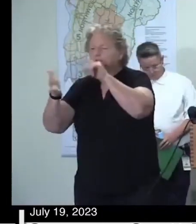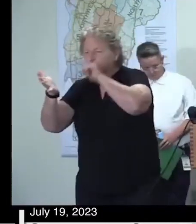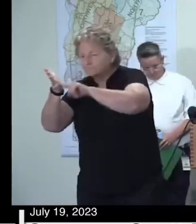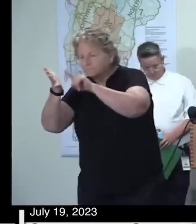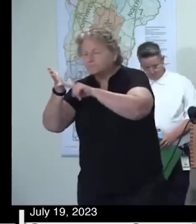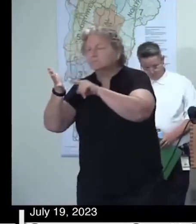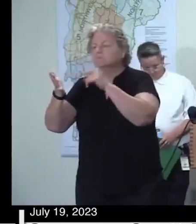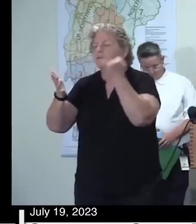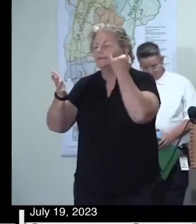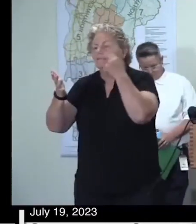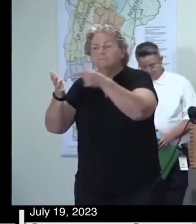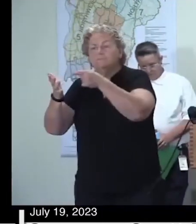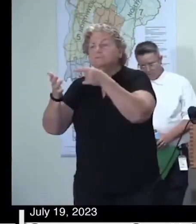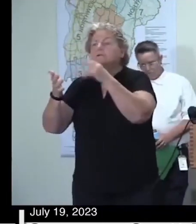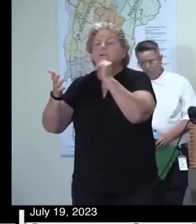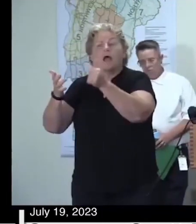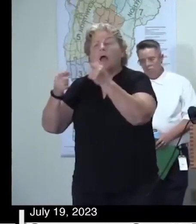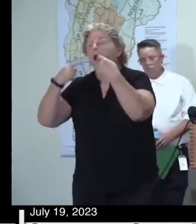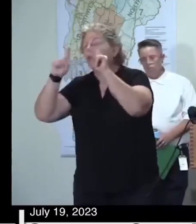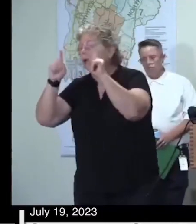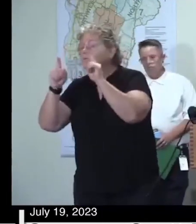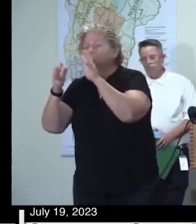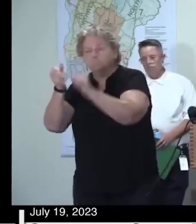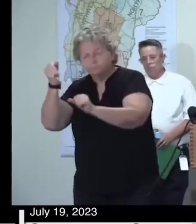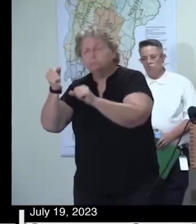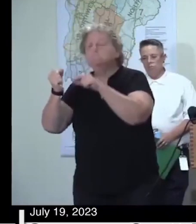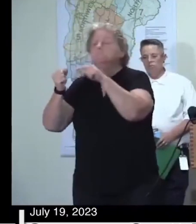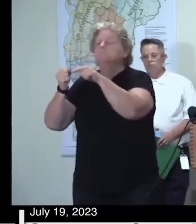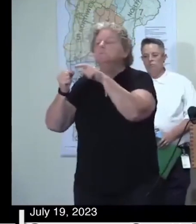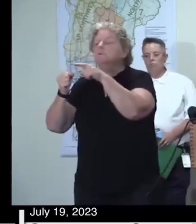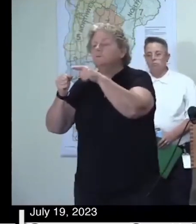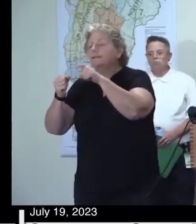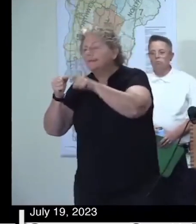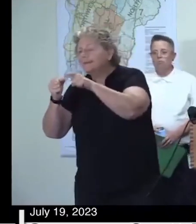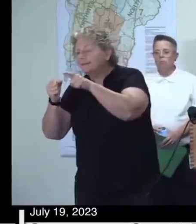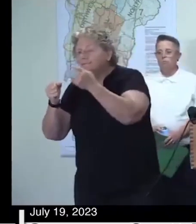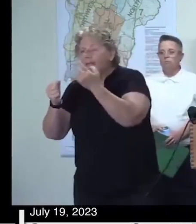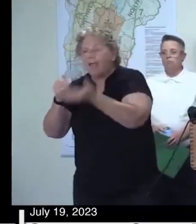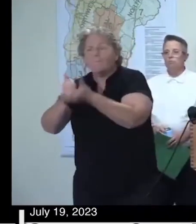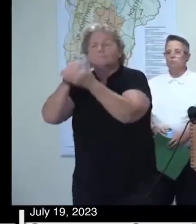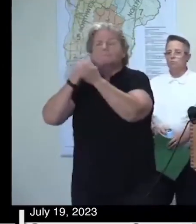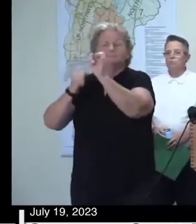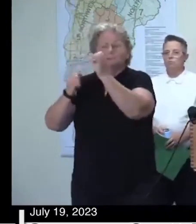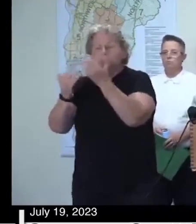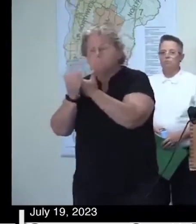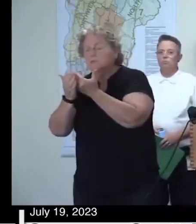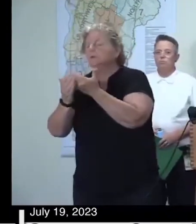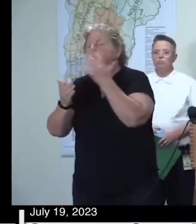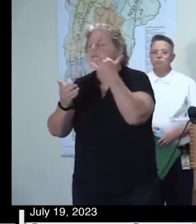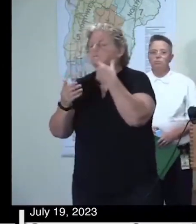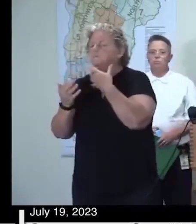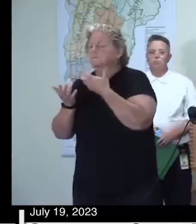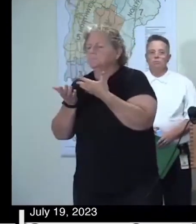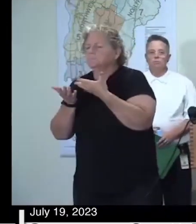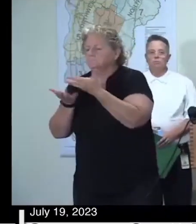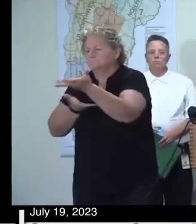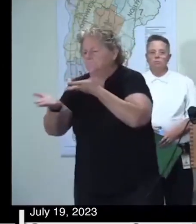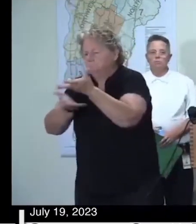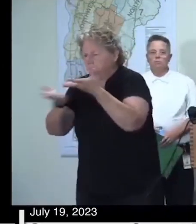The way this process starts, if you're at the individual level, if you have damage to your home, you call